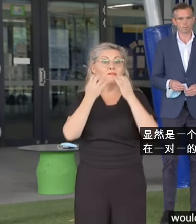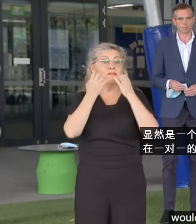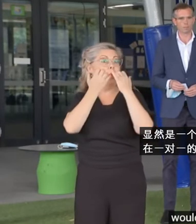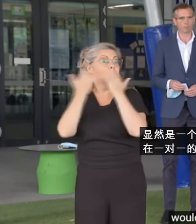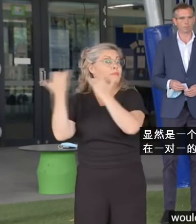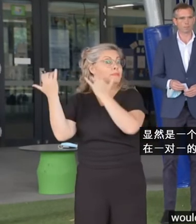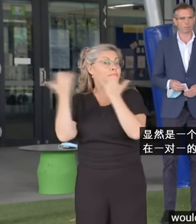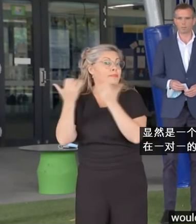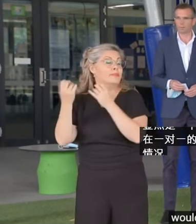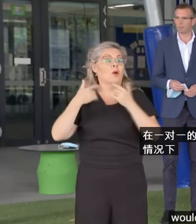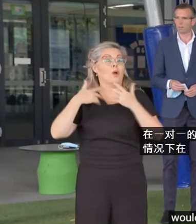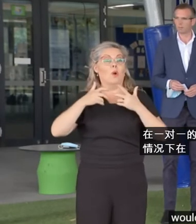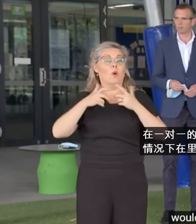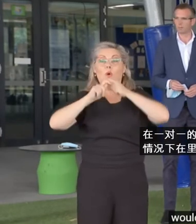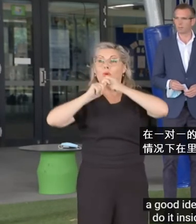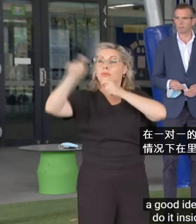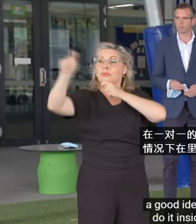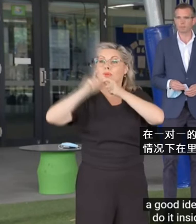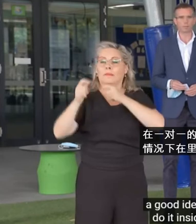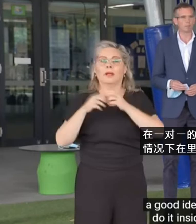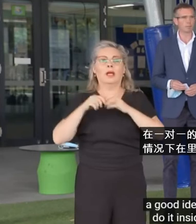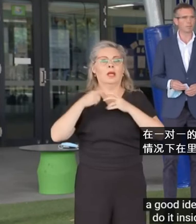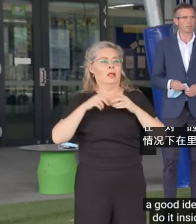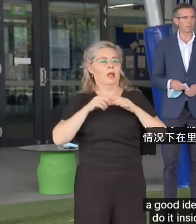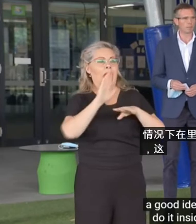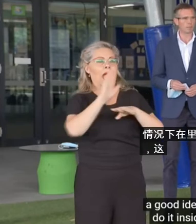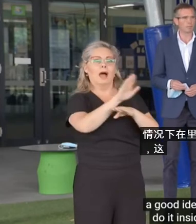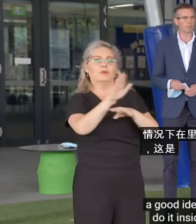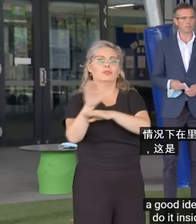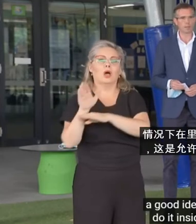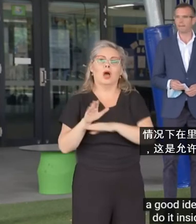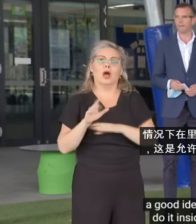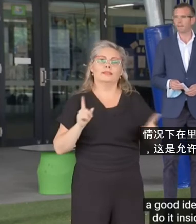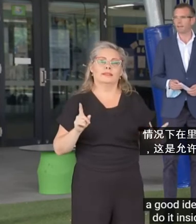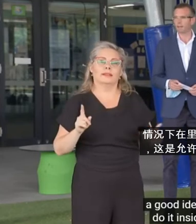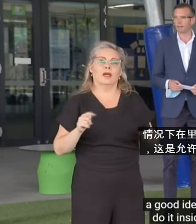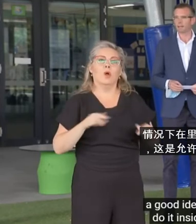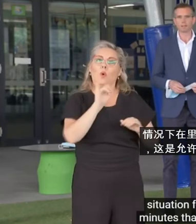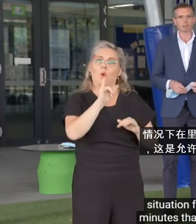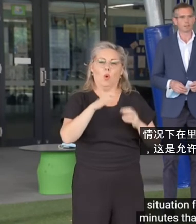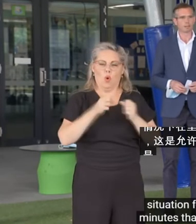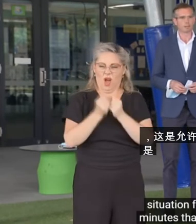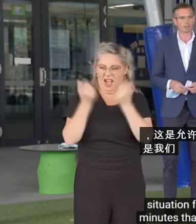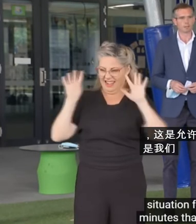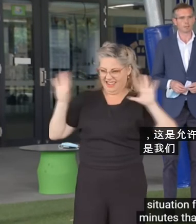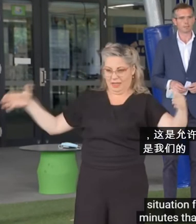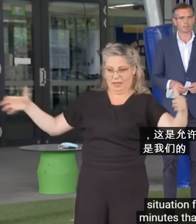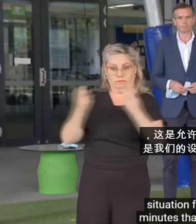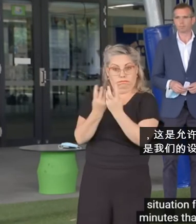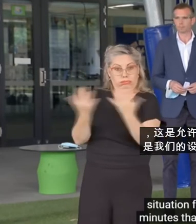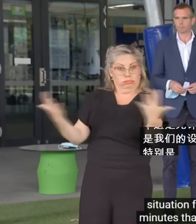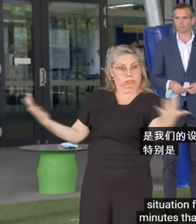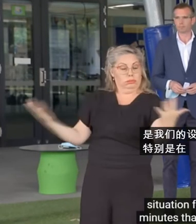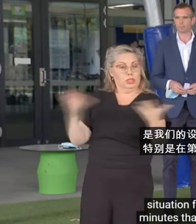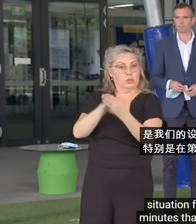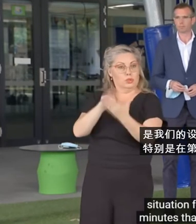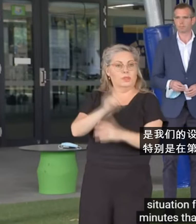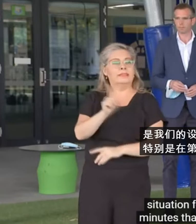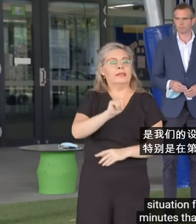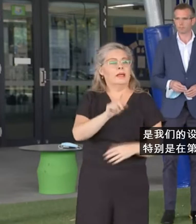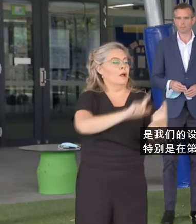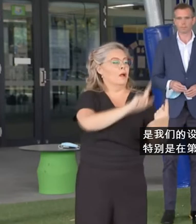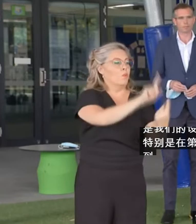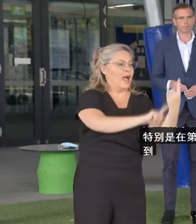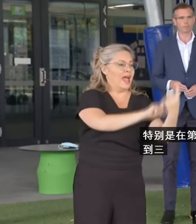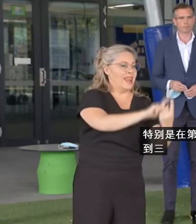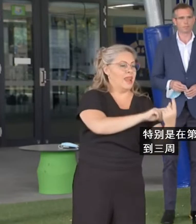inside in a one-on-one situation for no more than 30 minutes, that is allowed. So again, these are settings that we had in place, particularly for